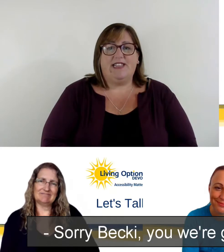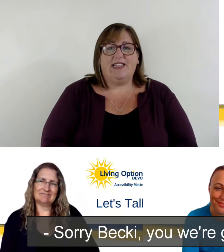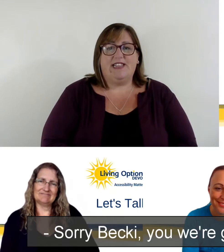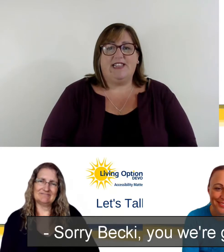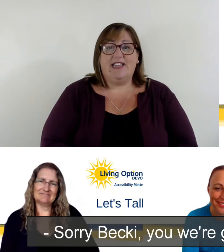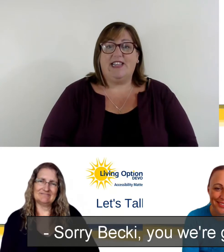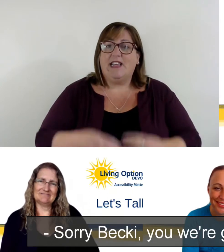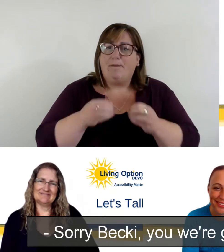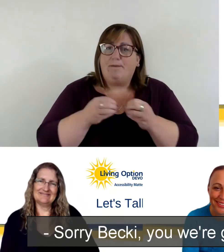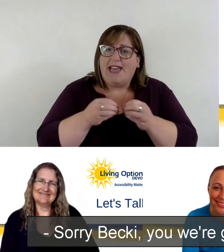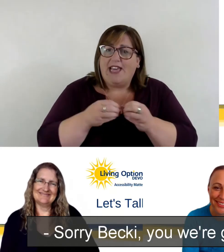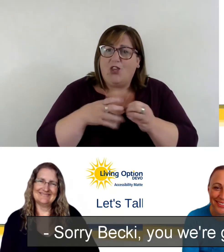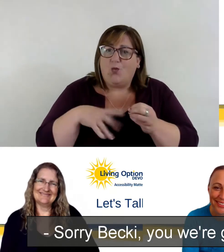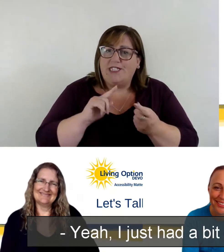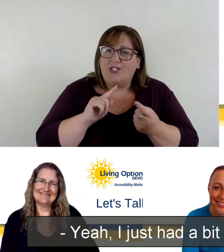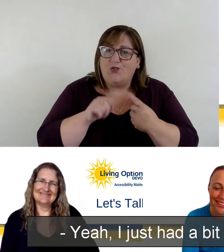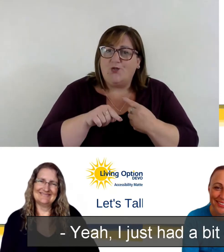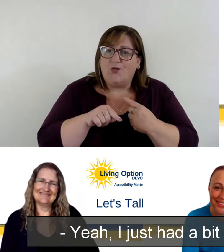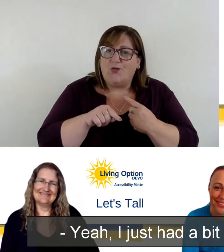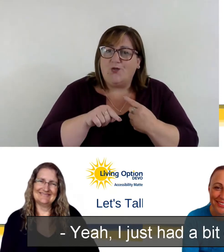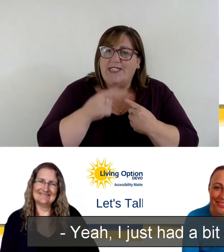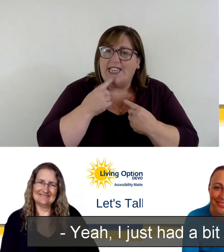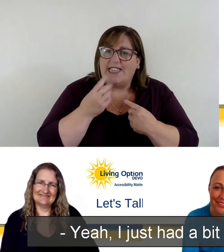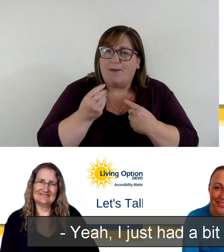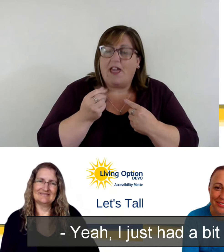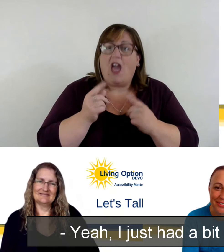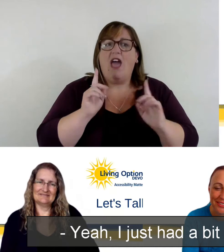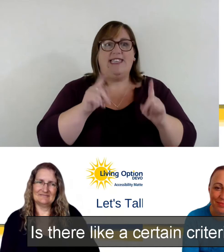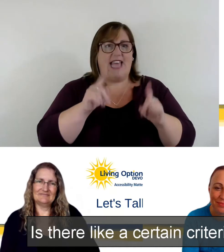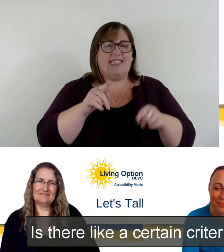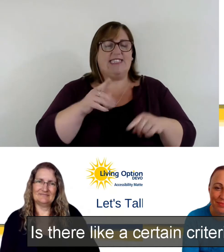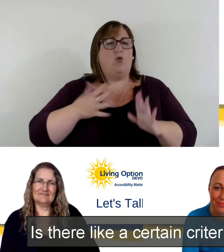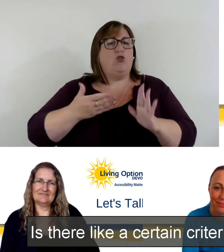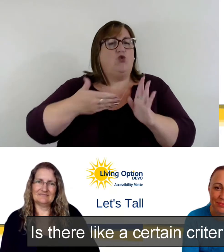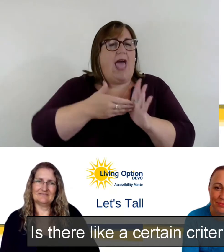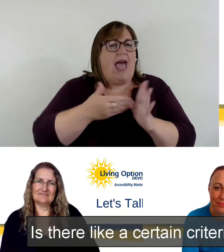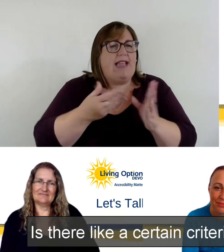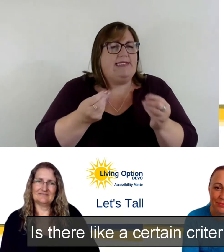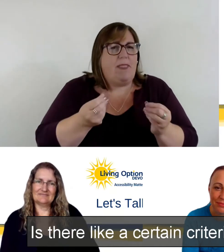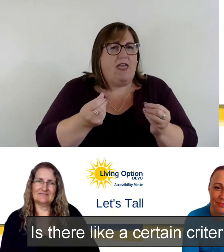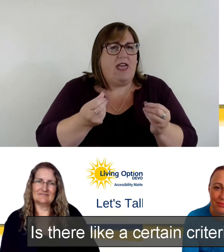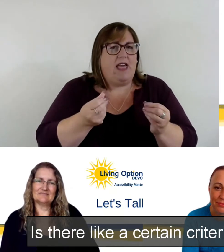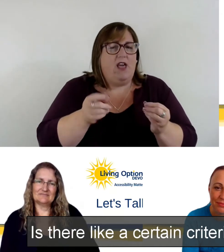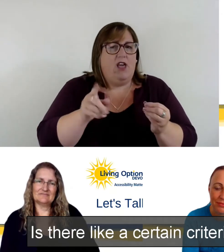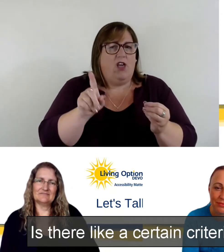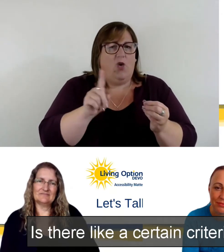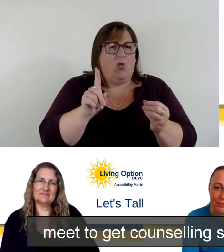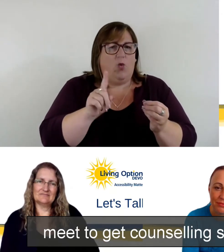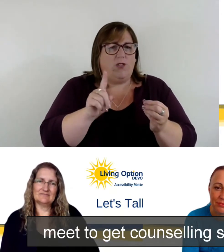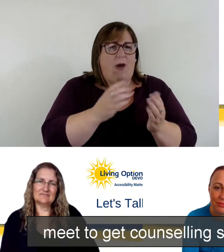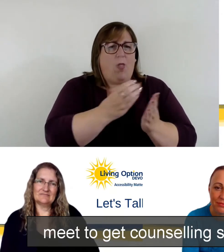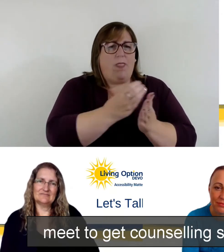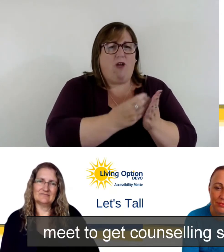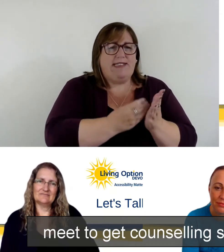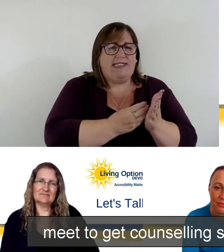Sorry, Becki, you were going to say something. Yeah, I just had a bit of an addition to that. Is there like a certain criteria that people have got to